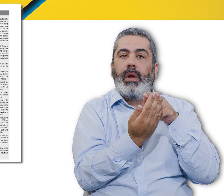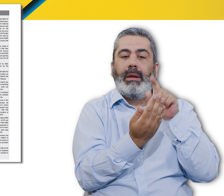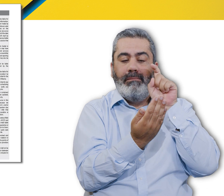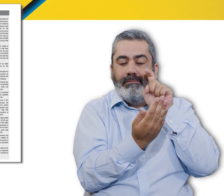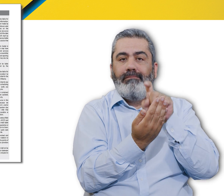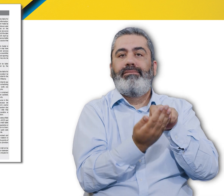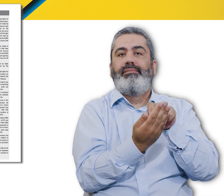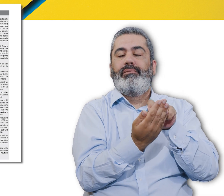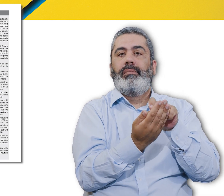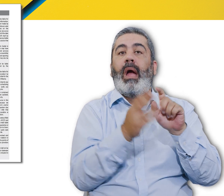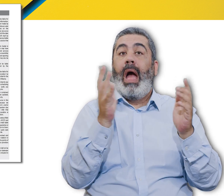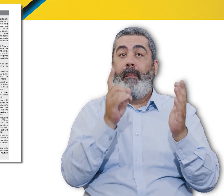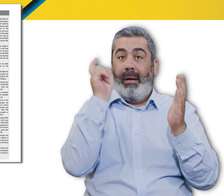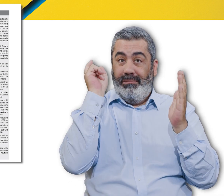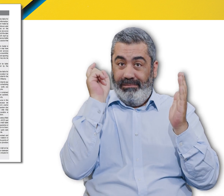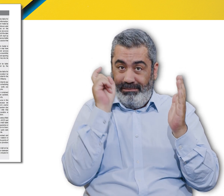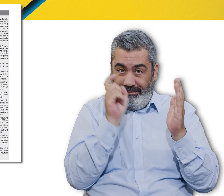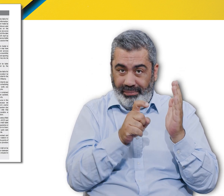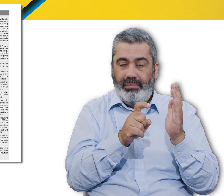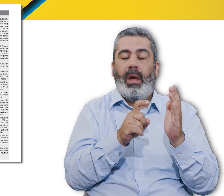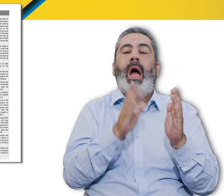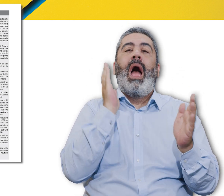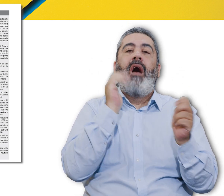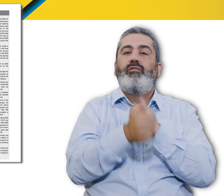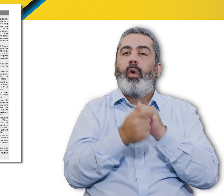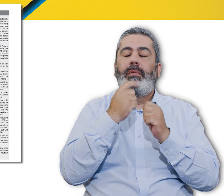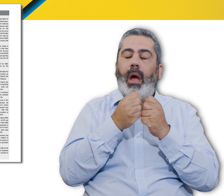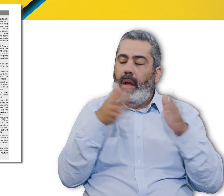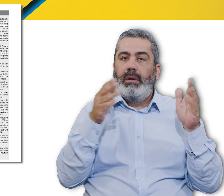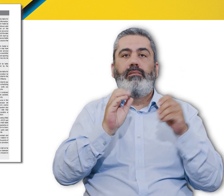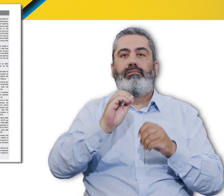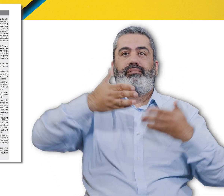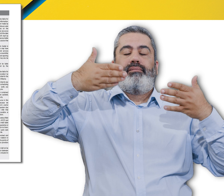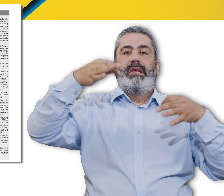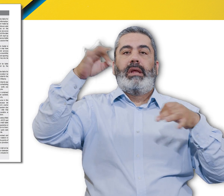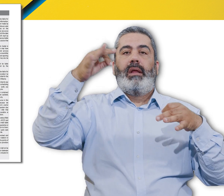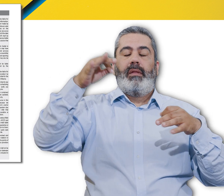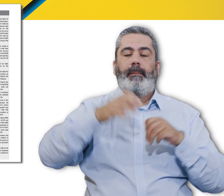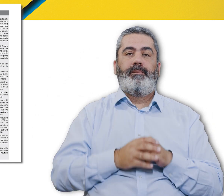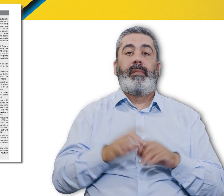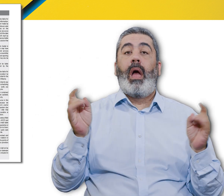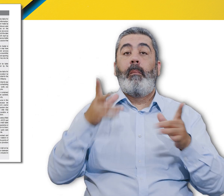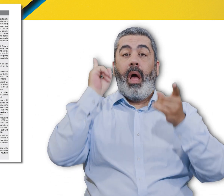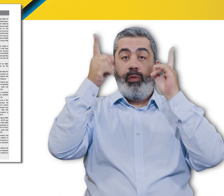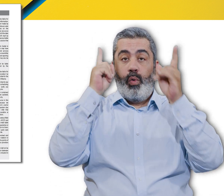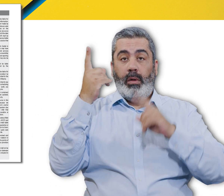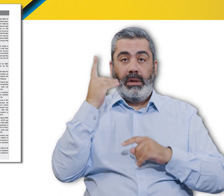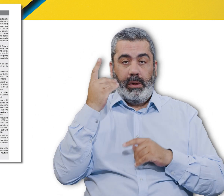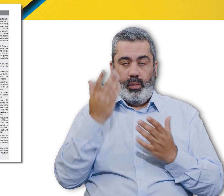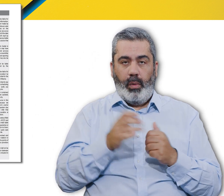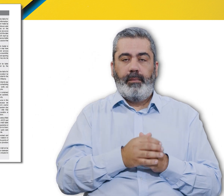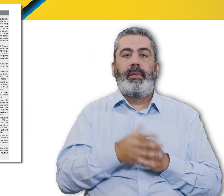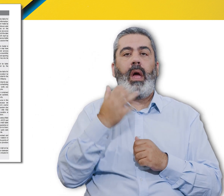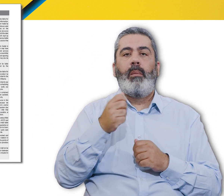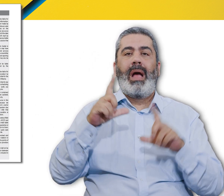iPhone, open the integrated camera application and then turn the camera at the QR code, as if you wanted to take a photo of it.